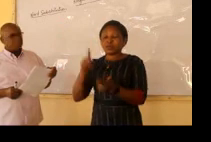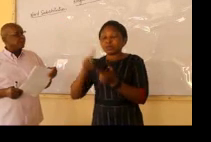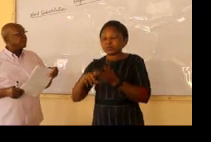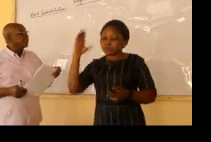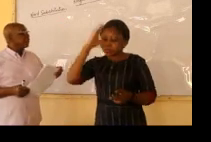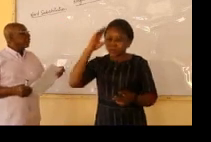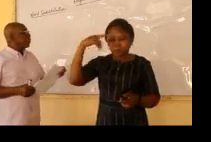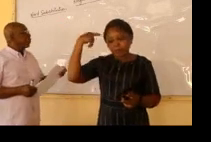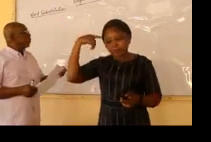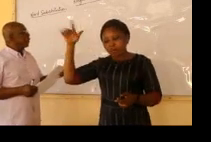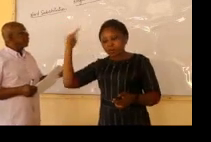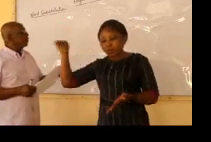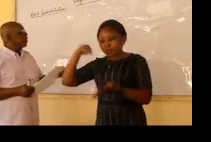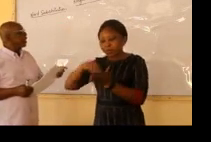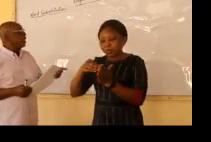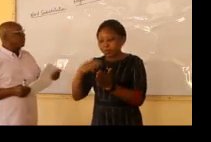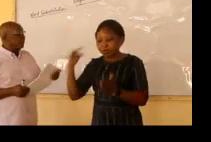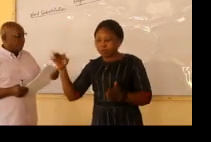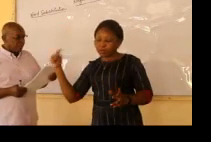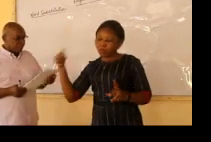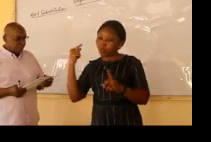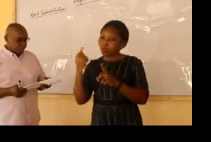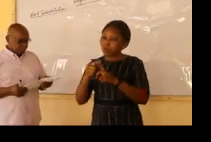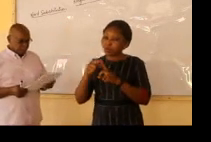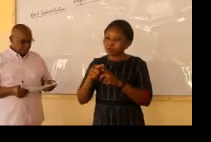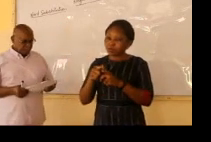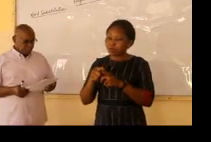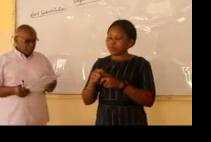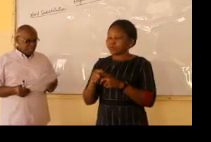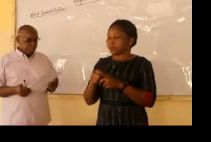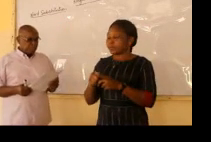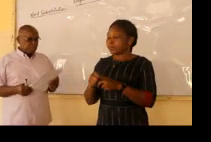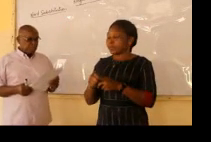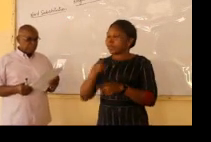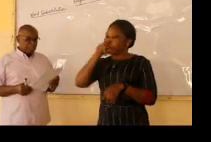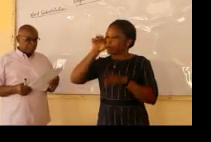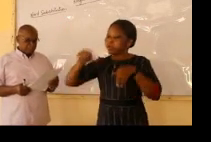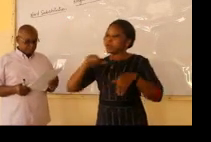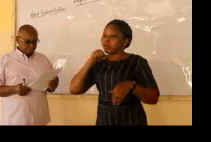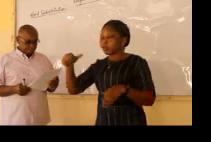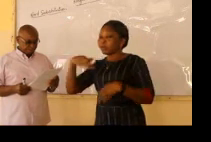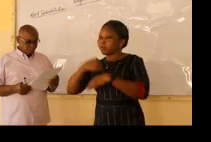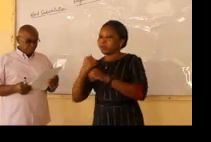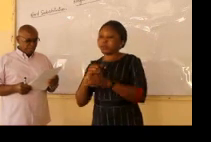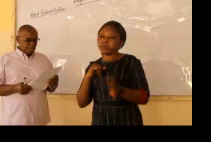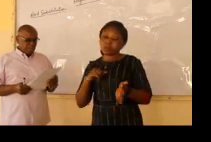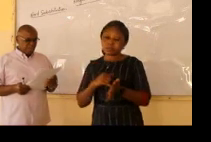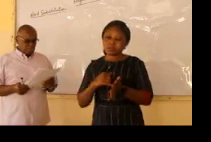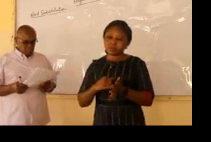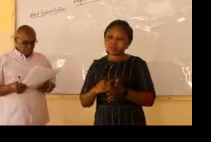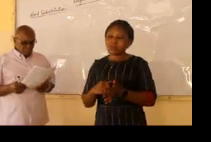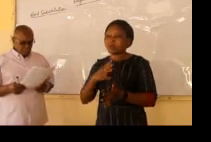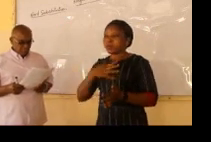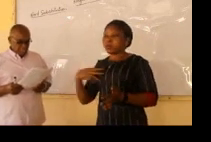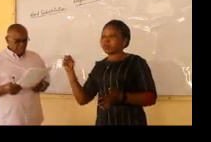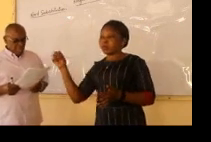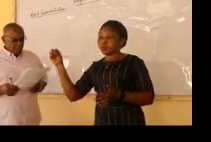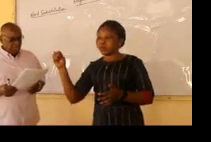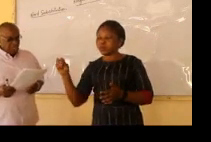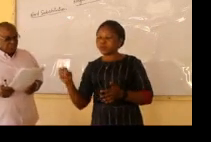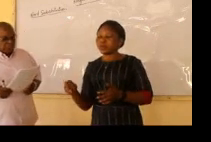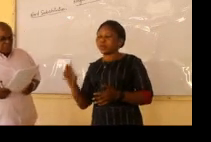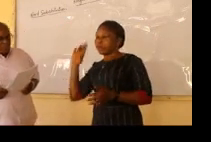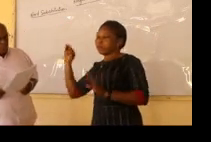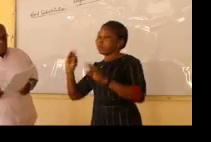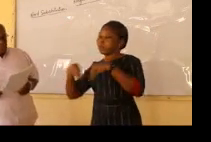word. You will be flawed. You cannot make it. And so, I